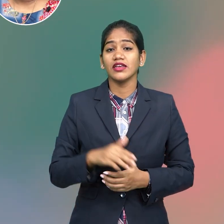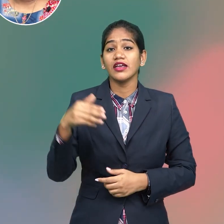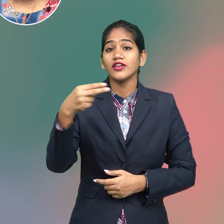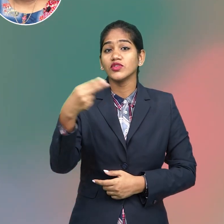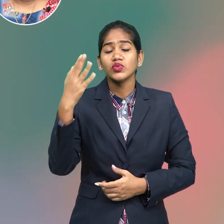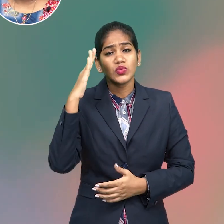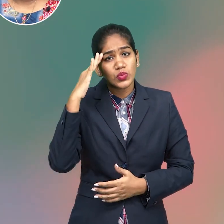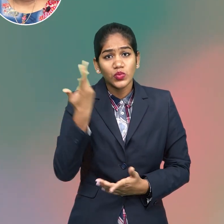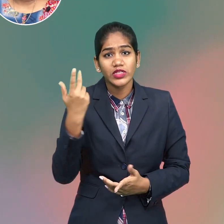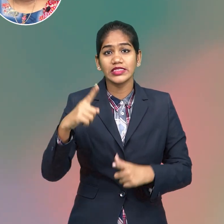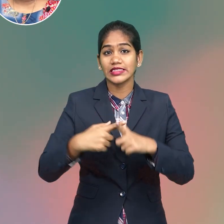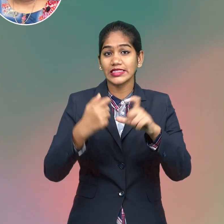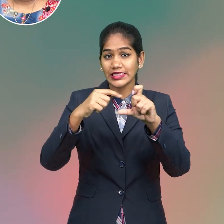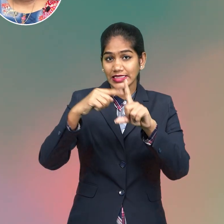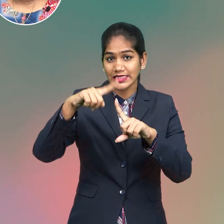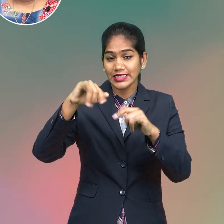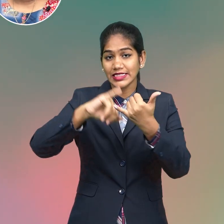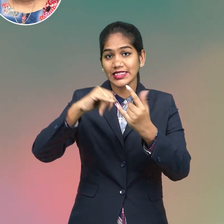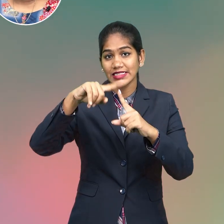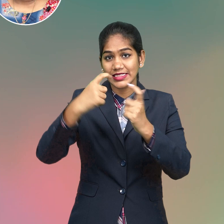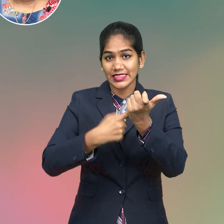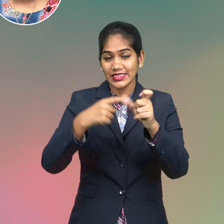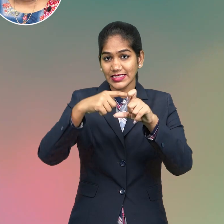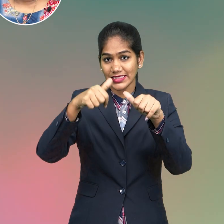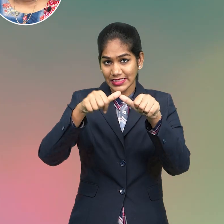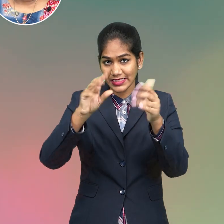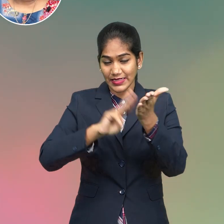known as jet streams.